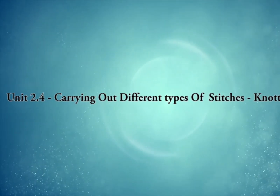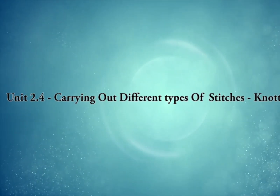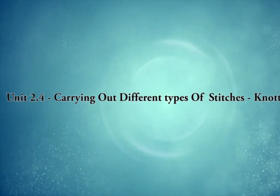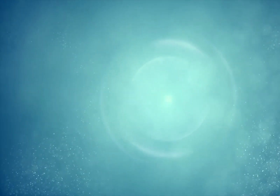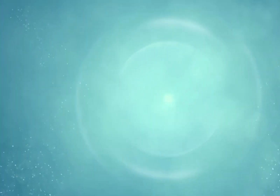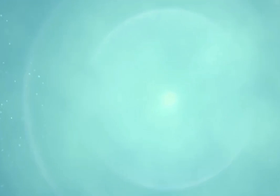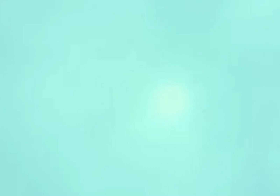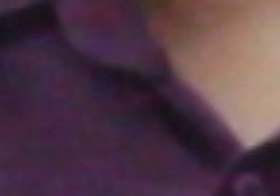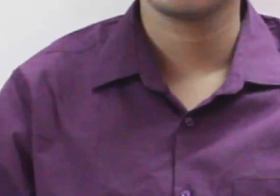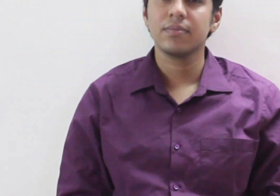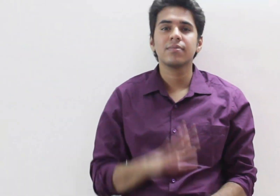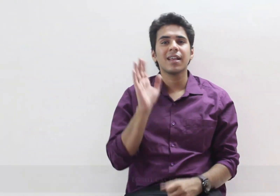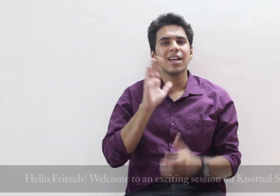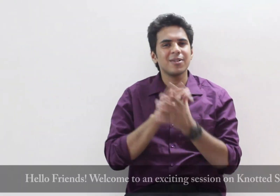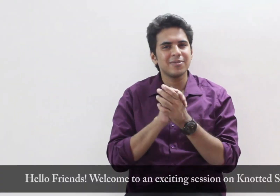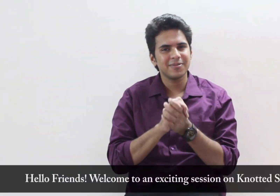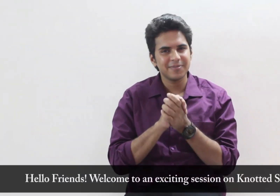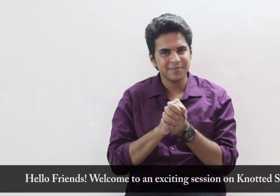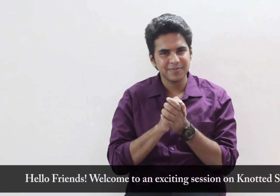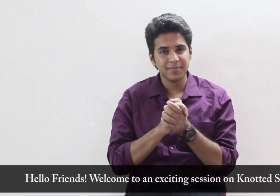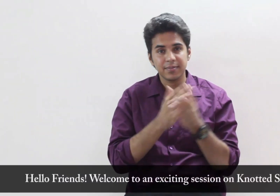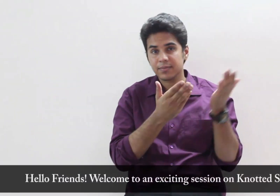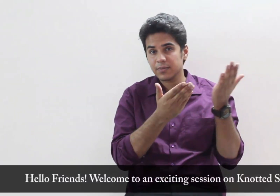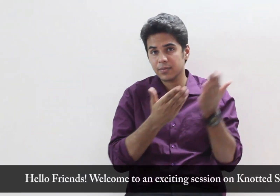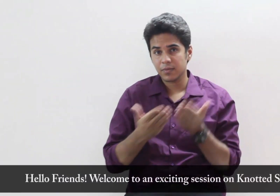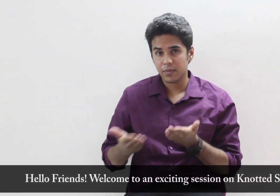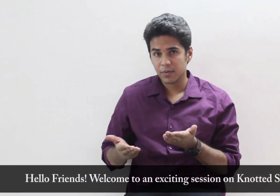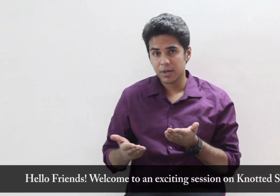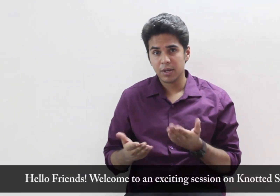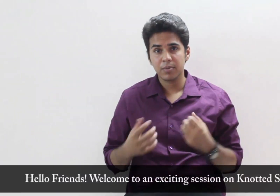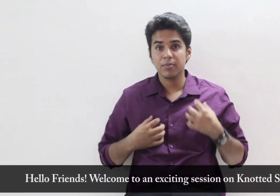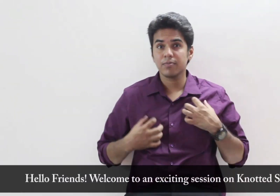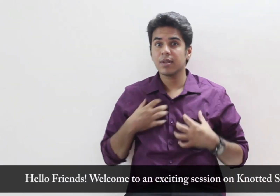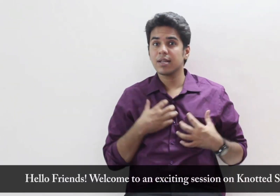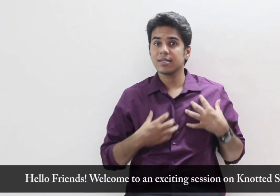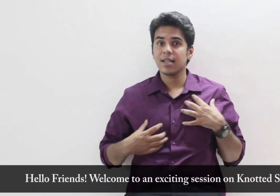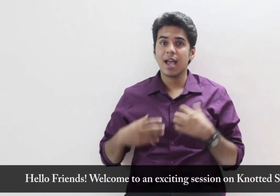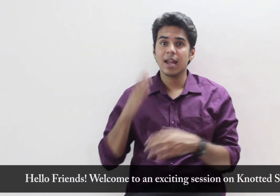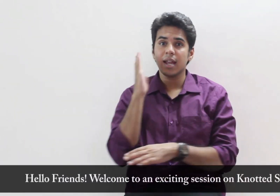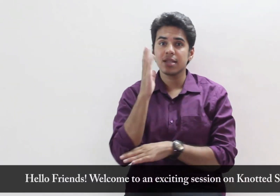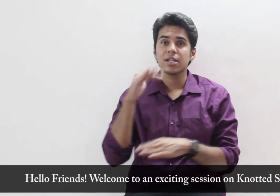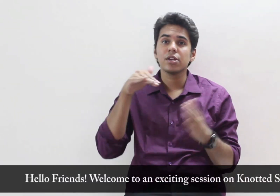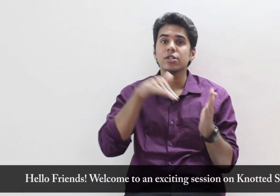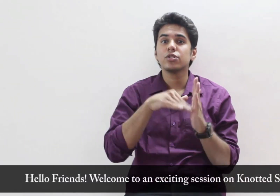knotted stitches. Hello friends, welcome to an exciting session on knotted stitches.